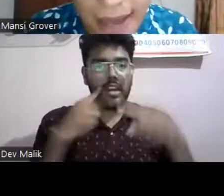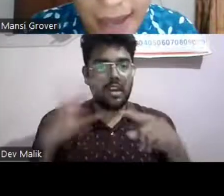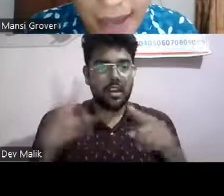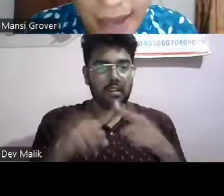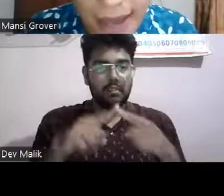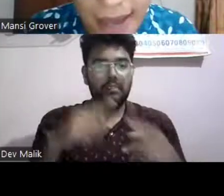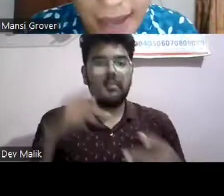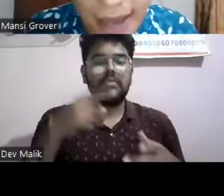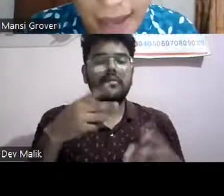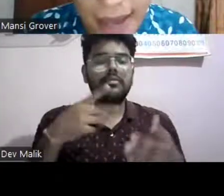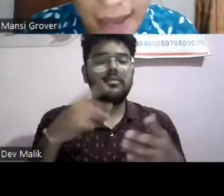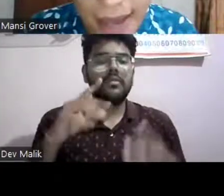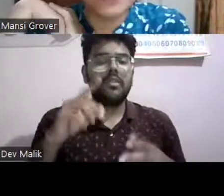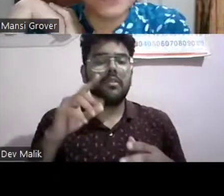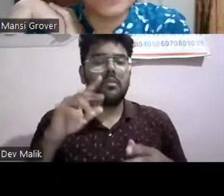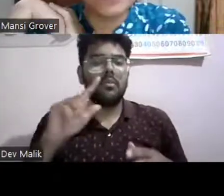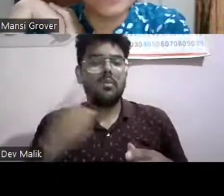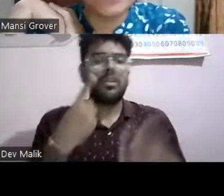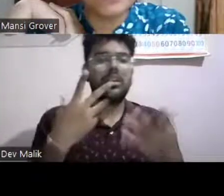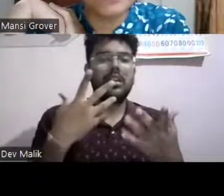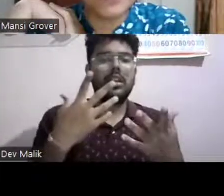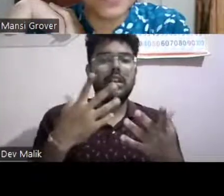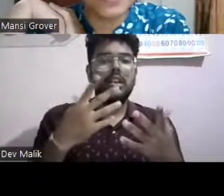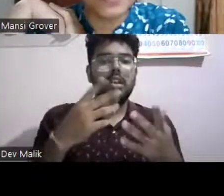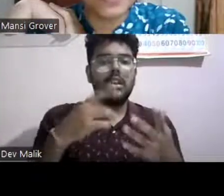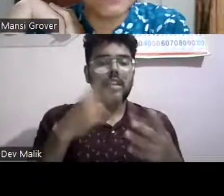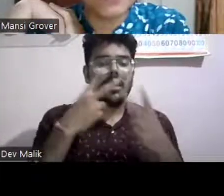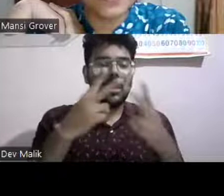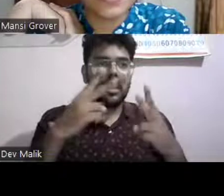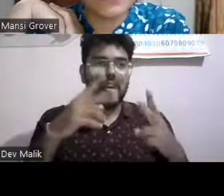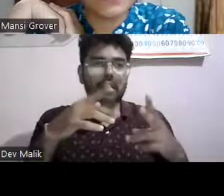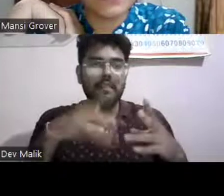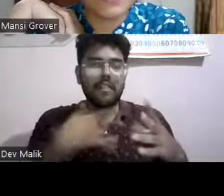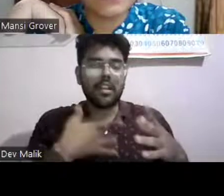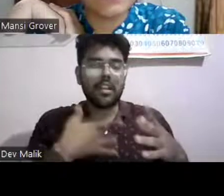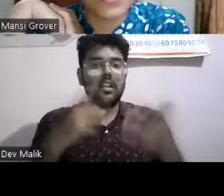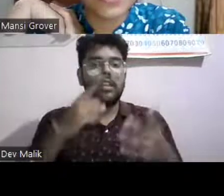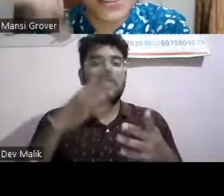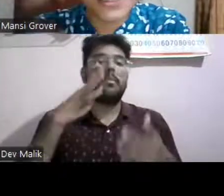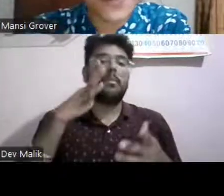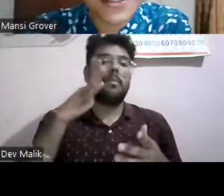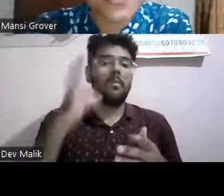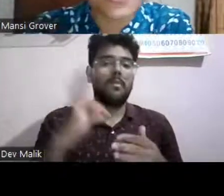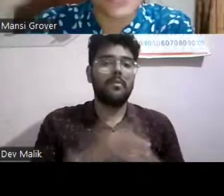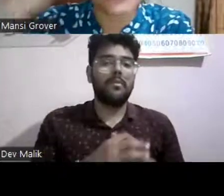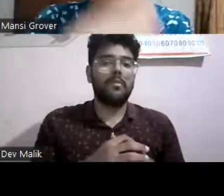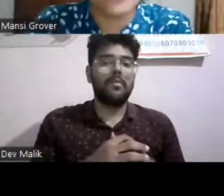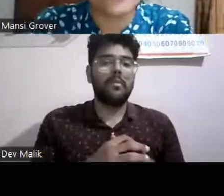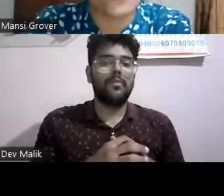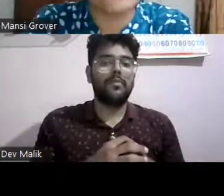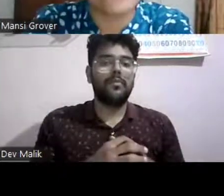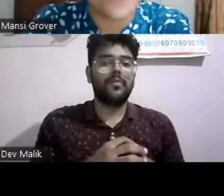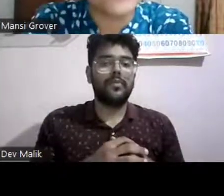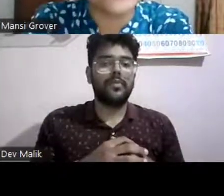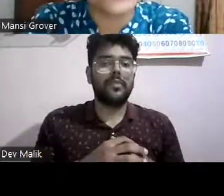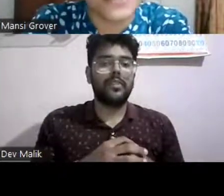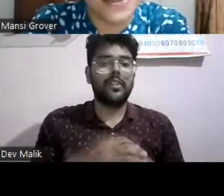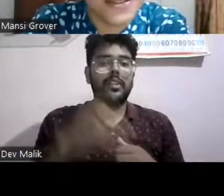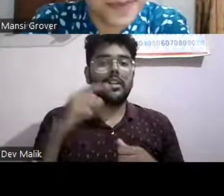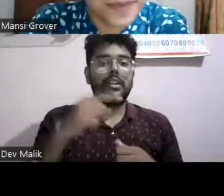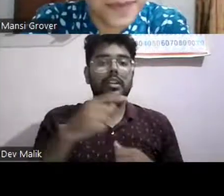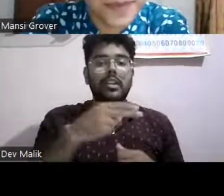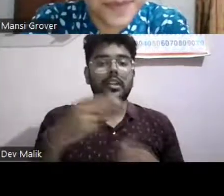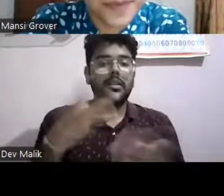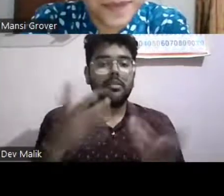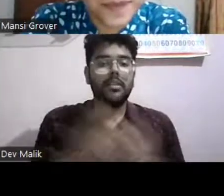these first reactions are very important. Uh, these first reactions are called primal